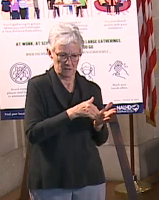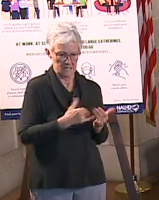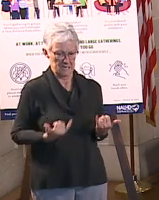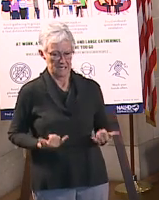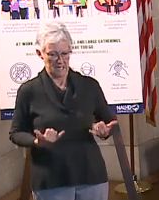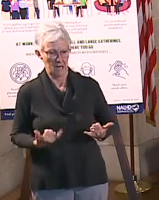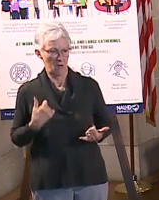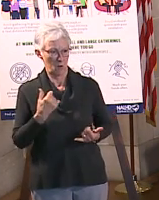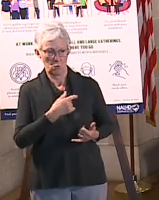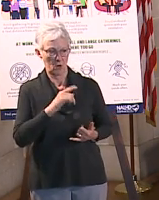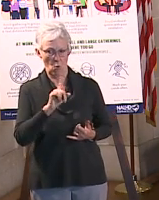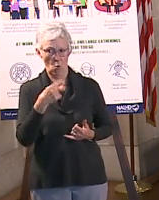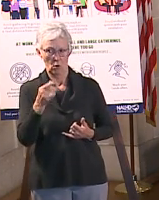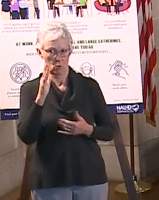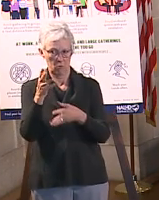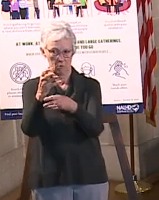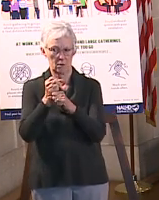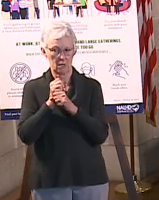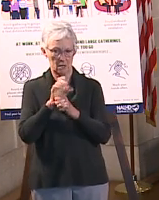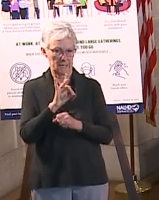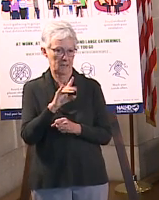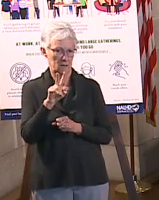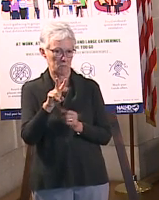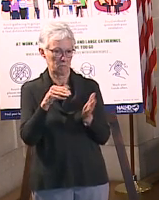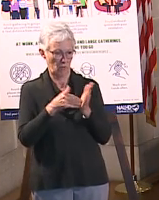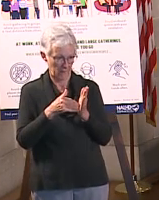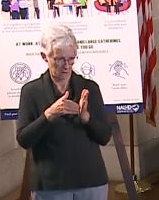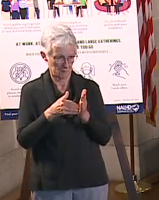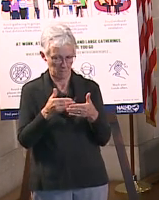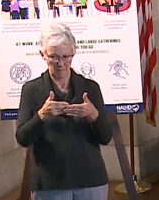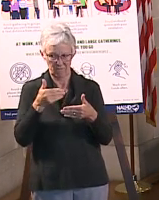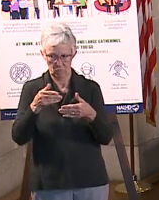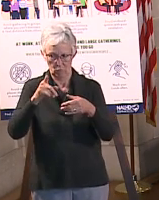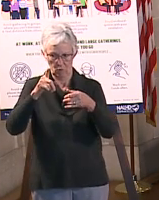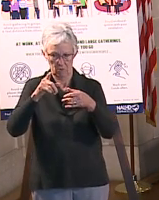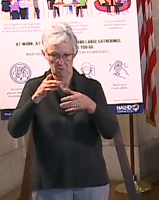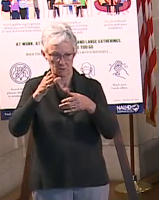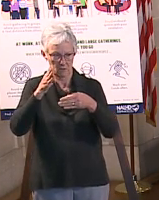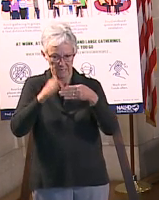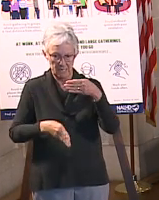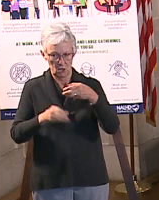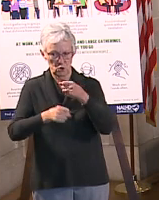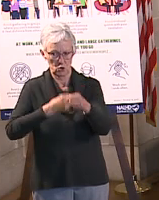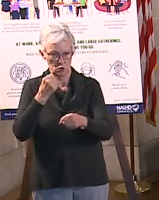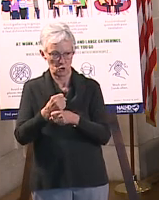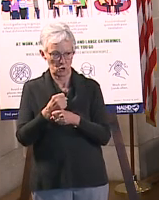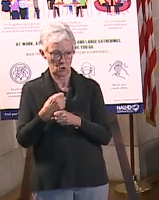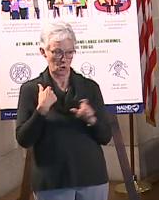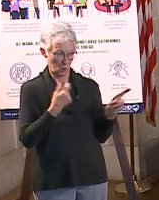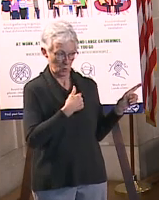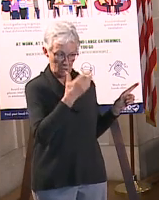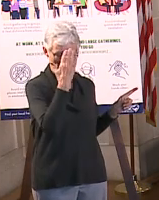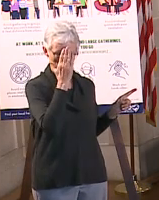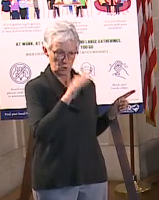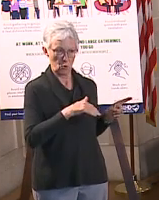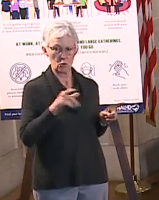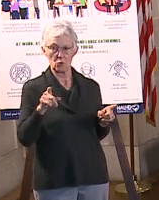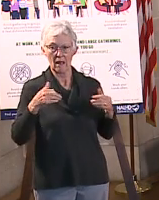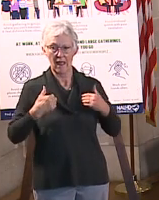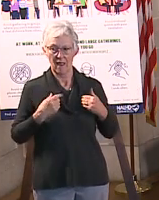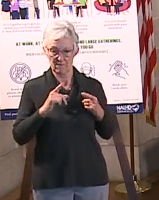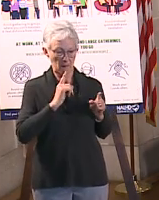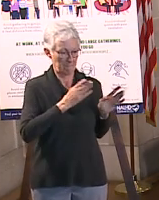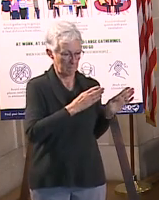about 82,000. Again, we expect that you lay out a plan and that things